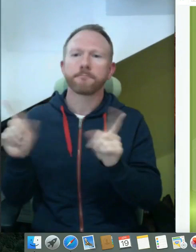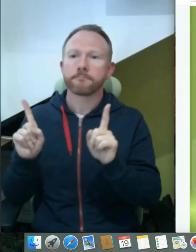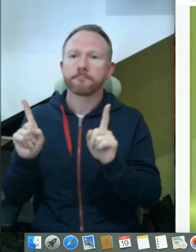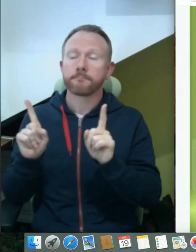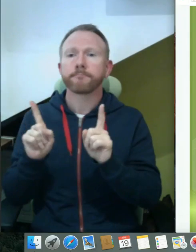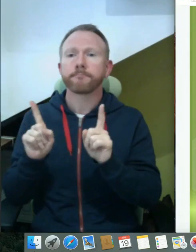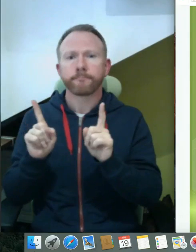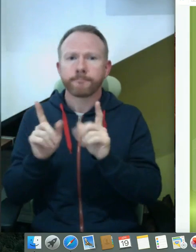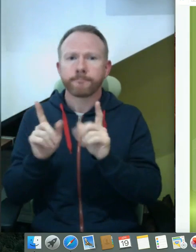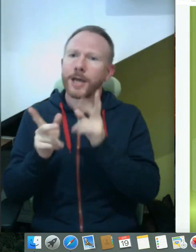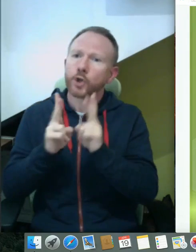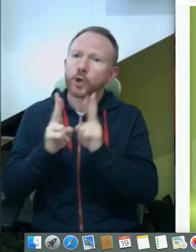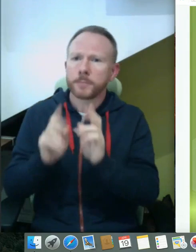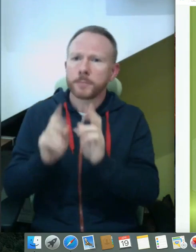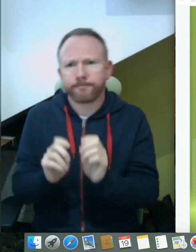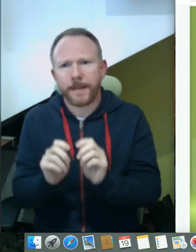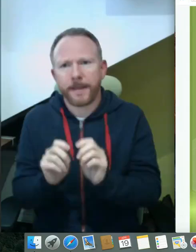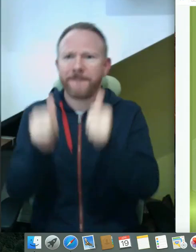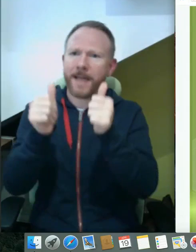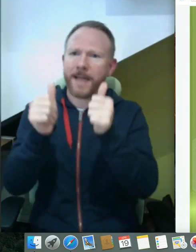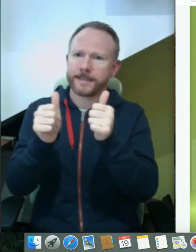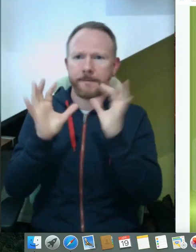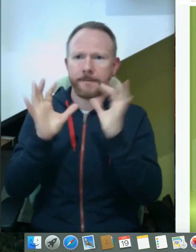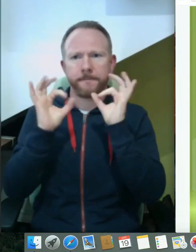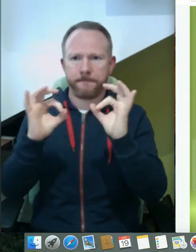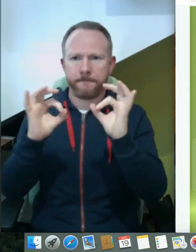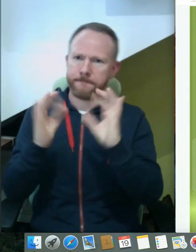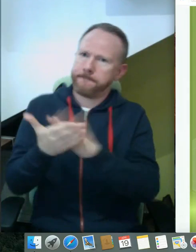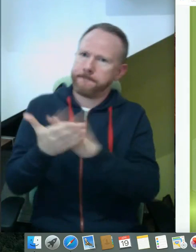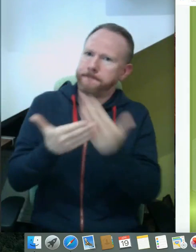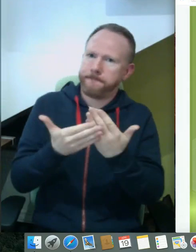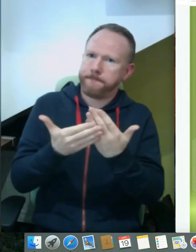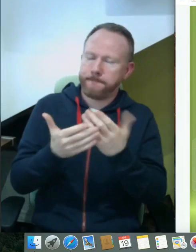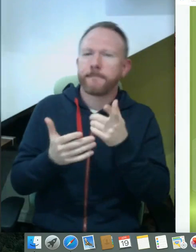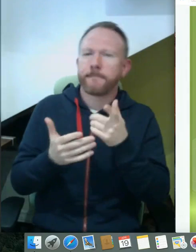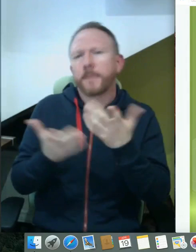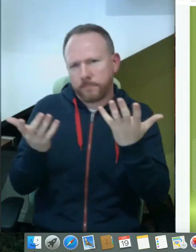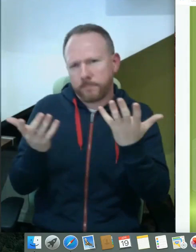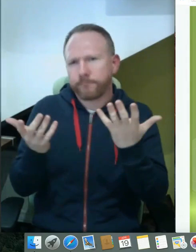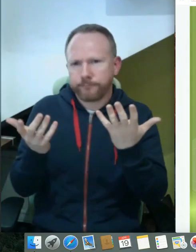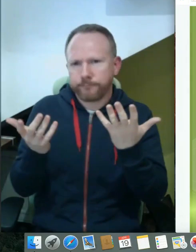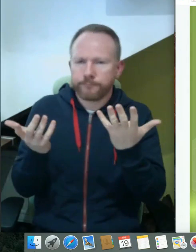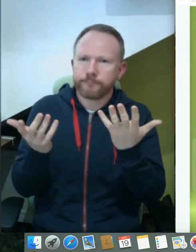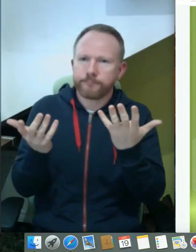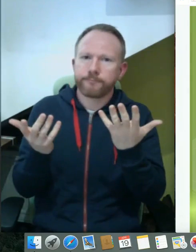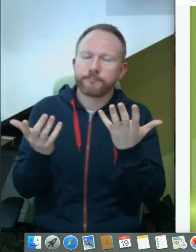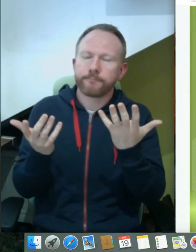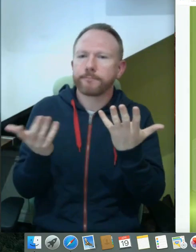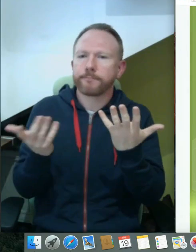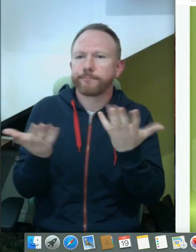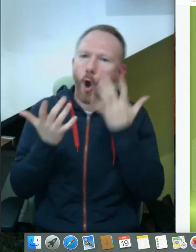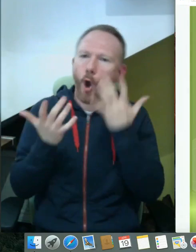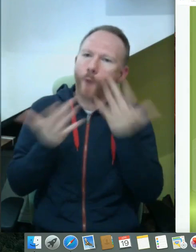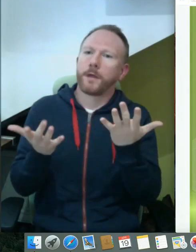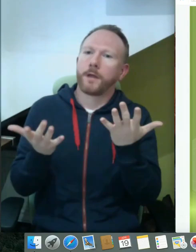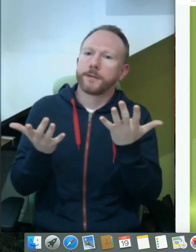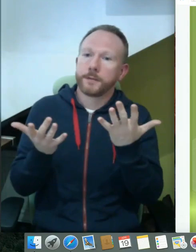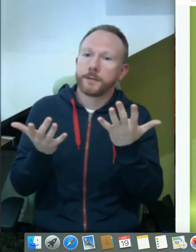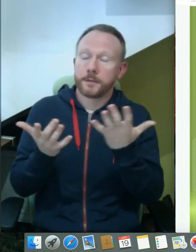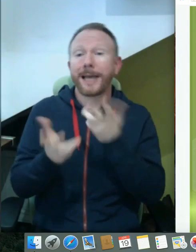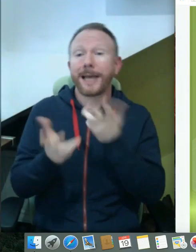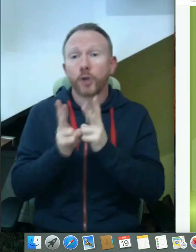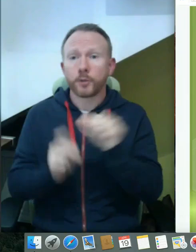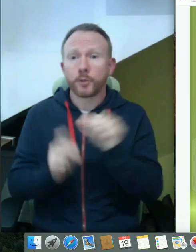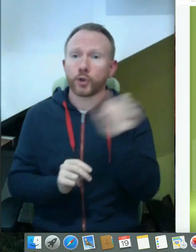This covers some obvious things, such as the fact that interpreters should possess the knowledge, skills,